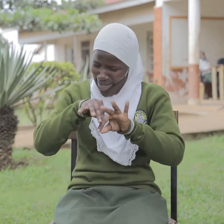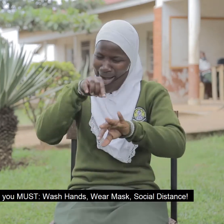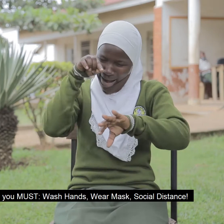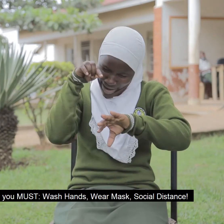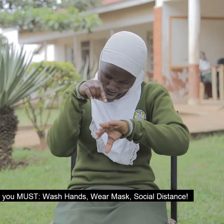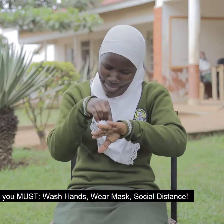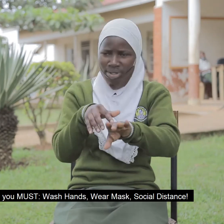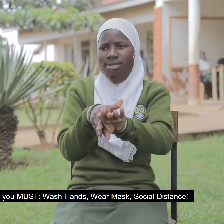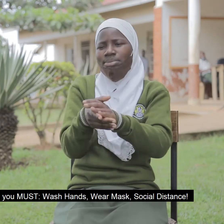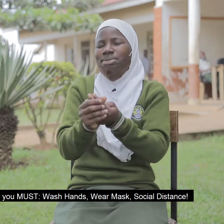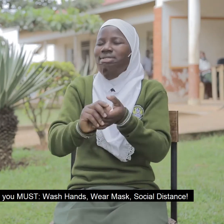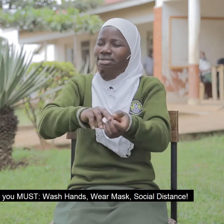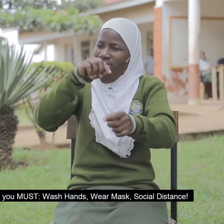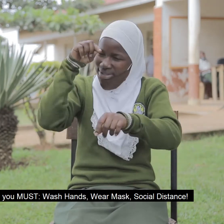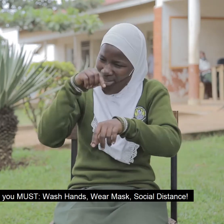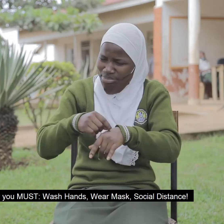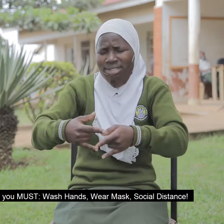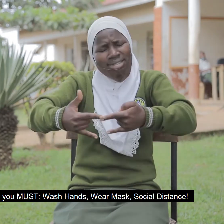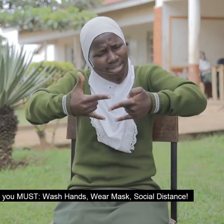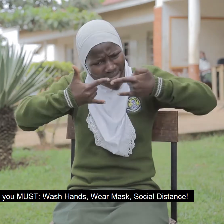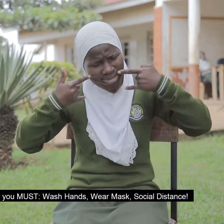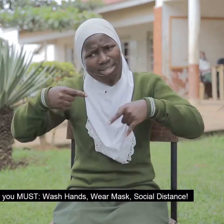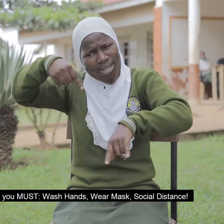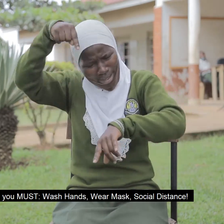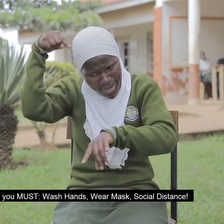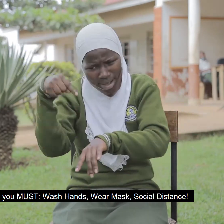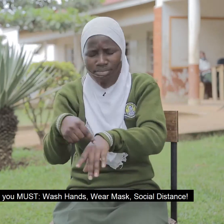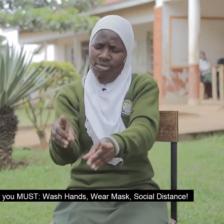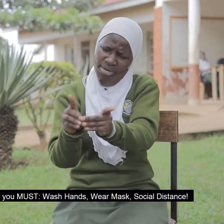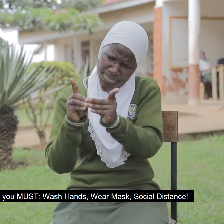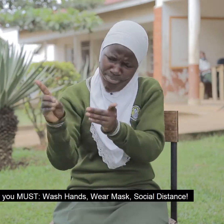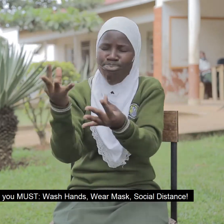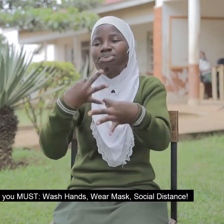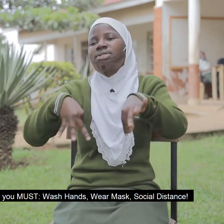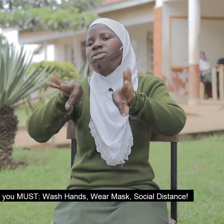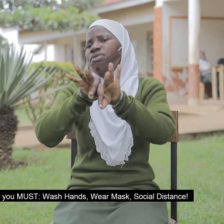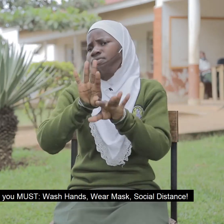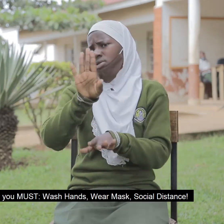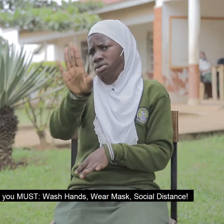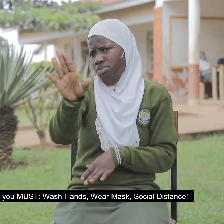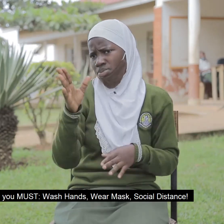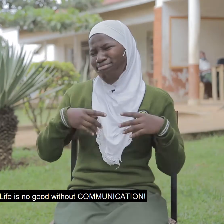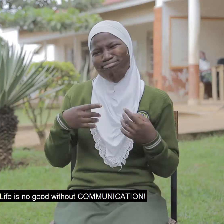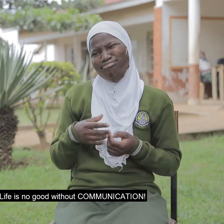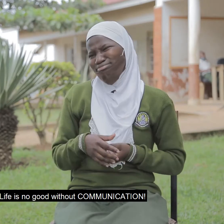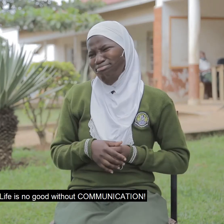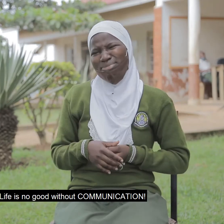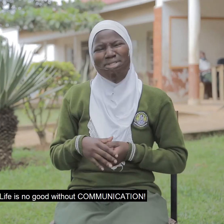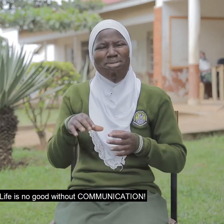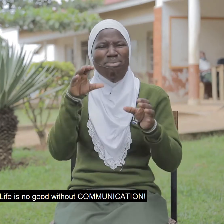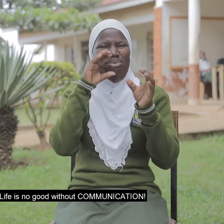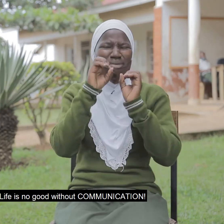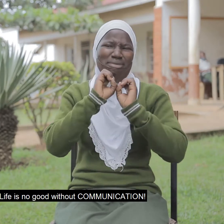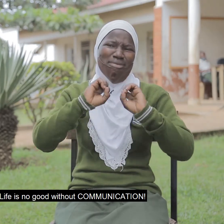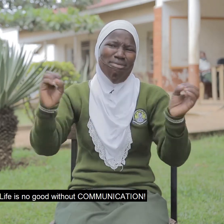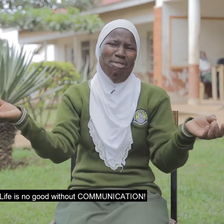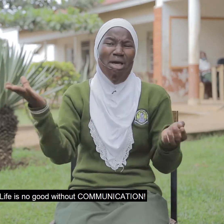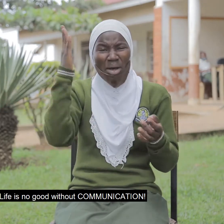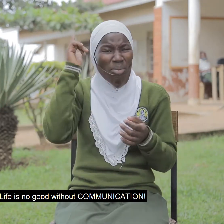Each moment you must wash hands, wear mask, social distance. Life is no good without communication. I